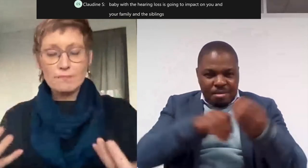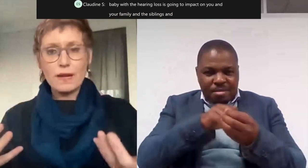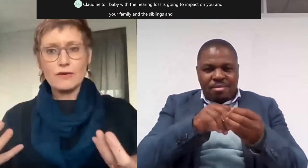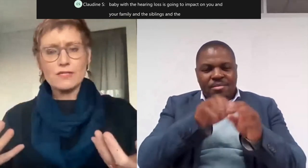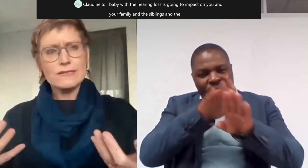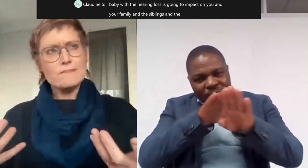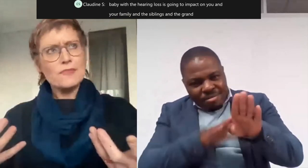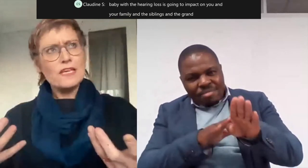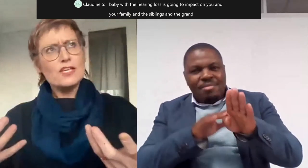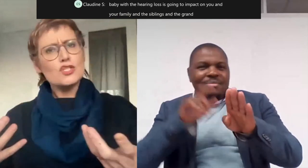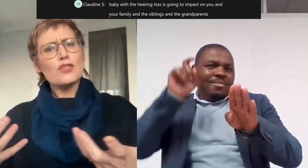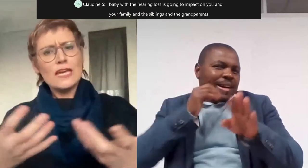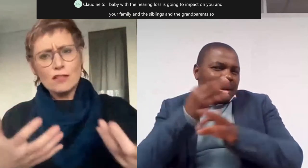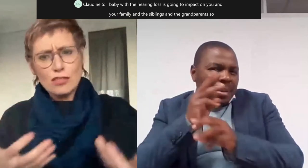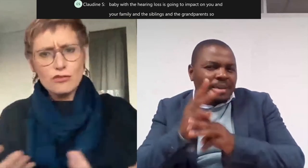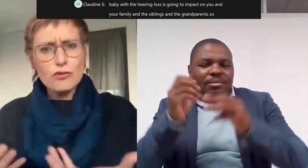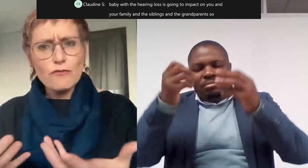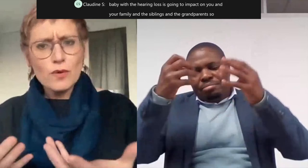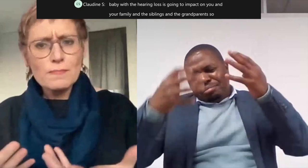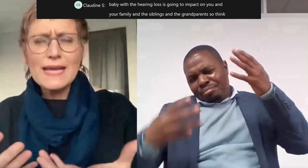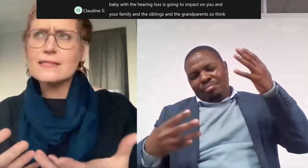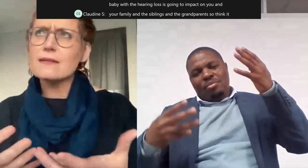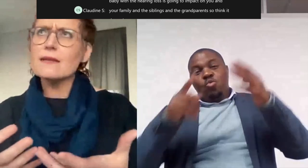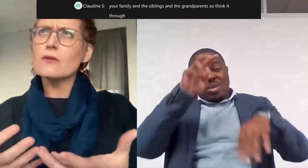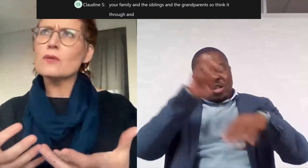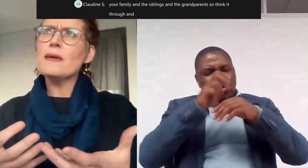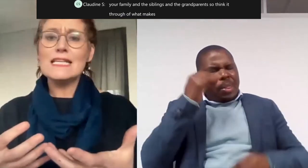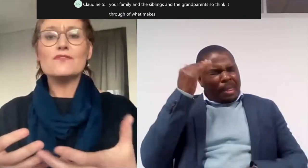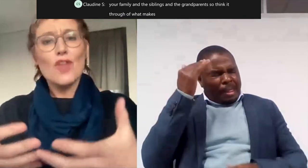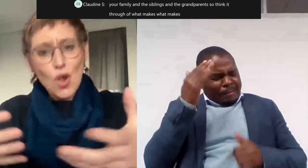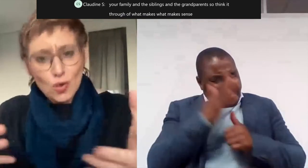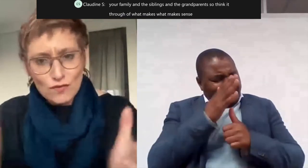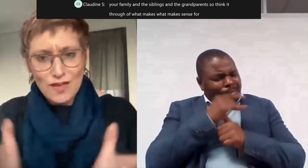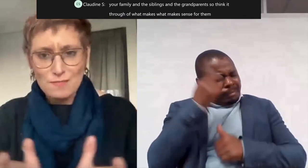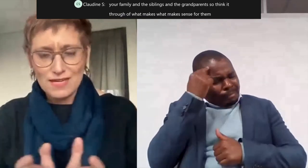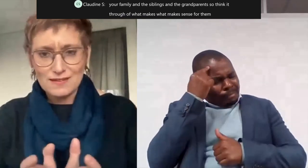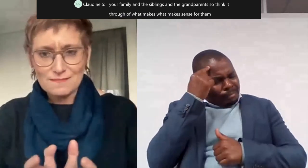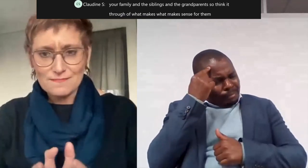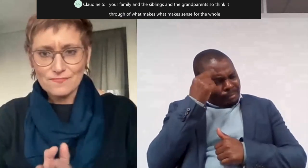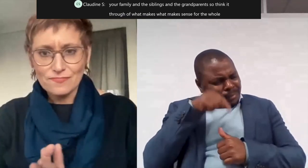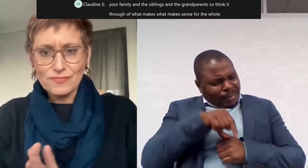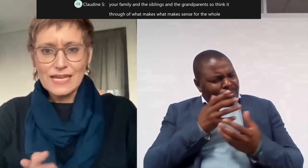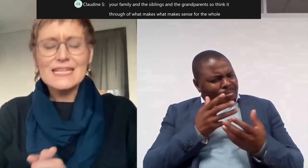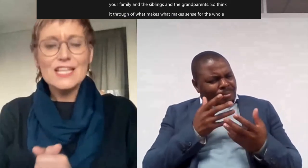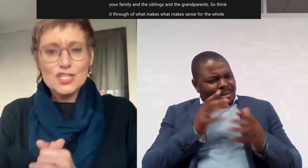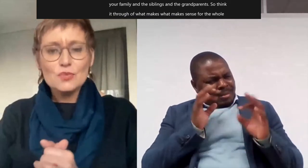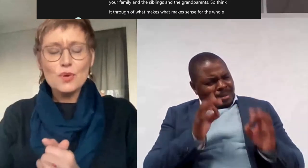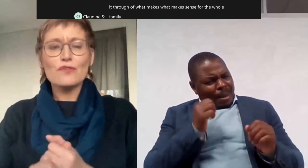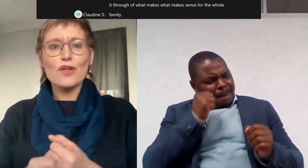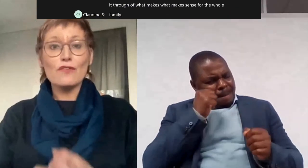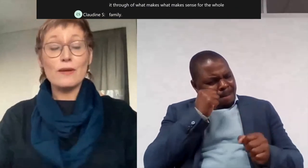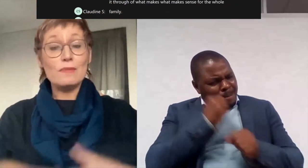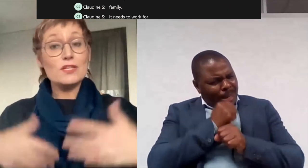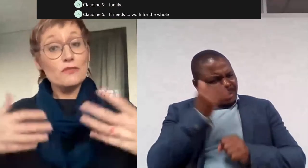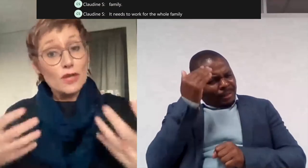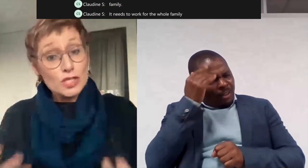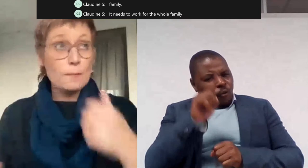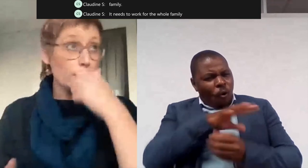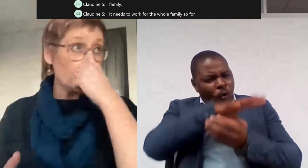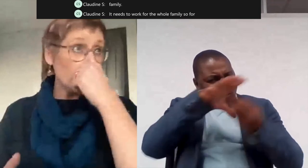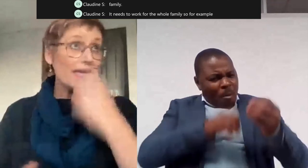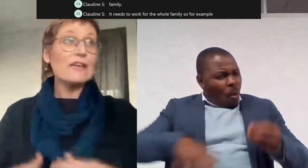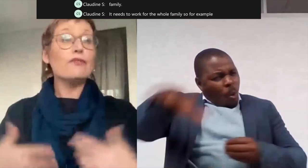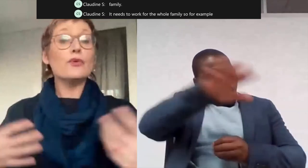and the grandparents. So think it through of what makes sense for the whole family. It needs to work for the whole family. So